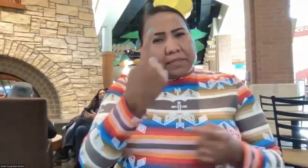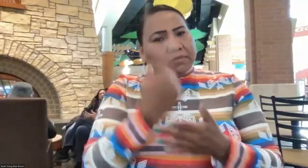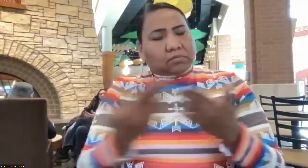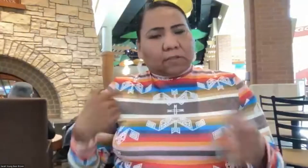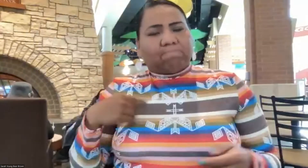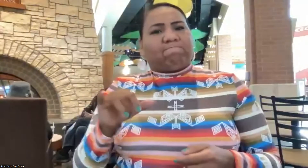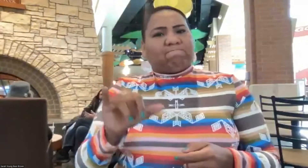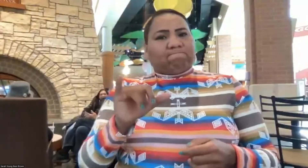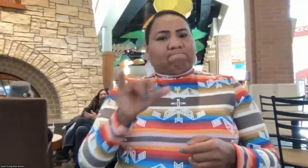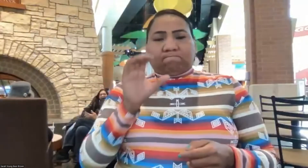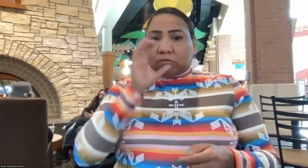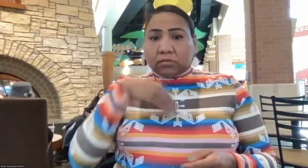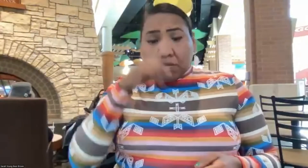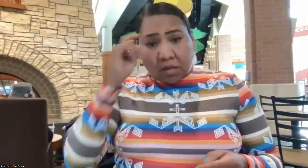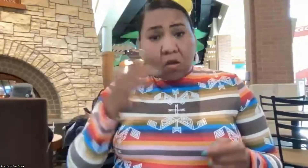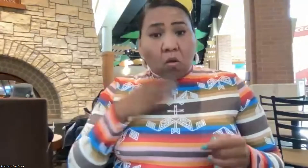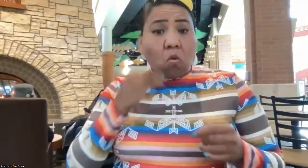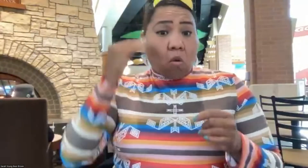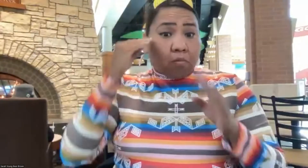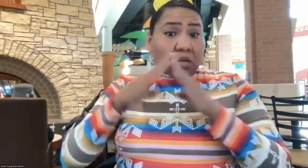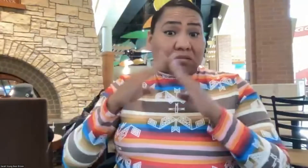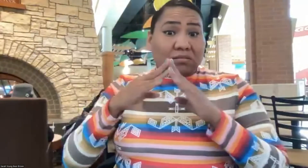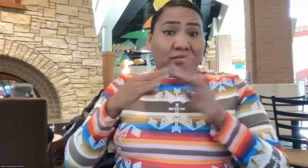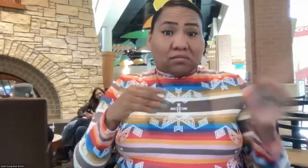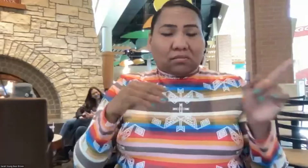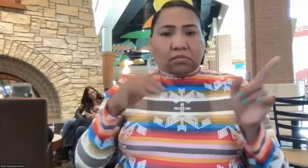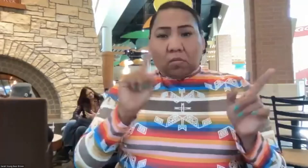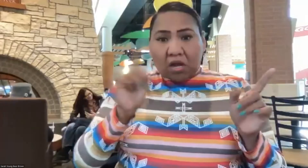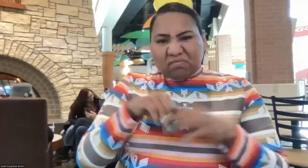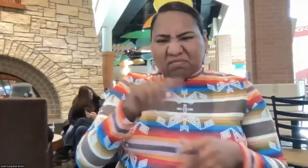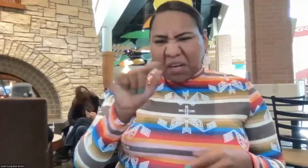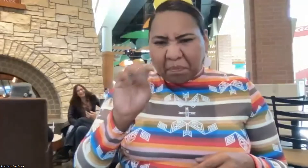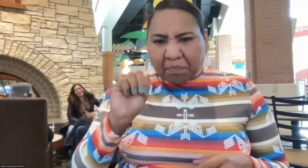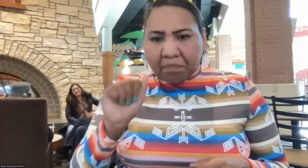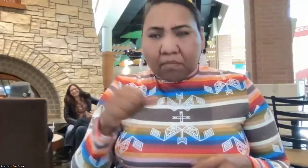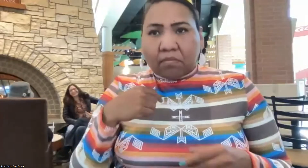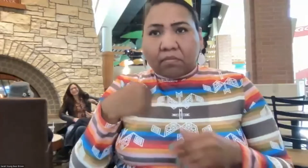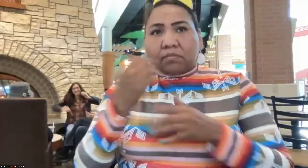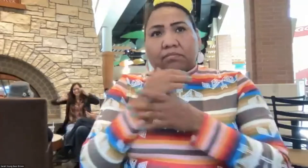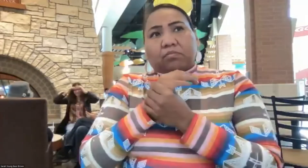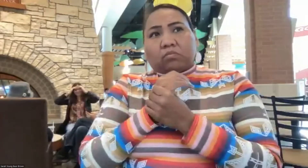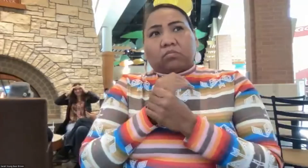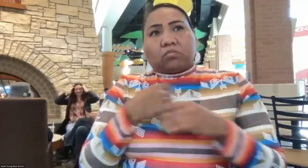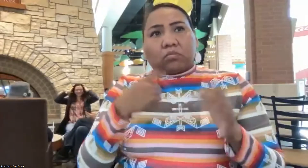there have been a lot of experiences that I've had and that others have had with the law.